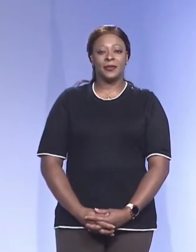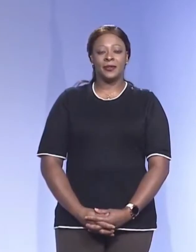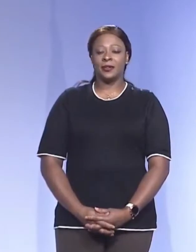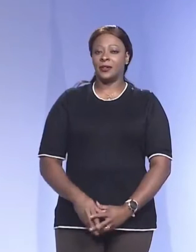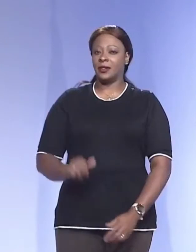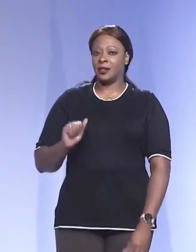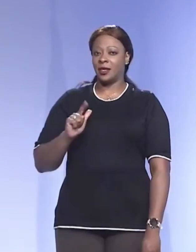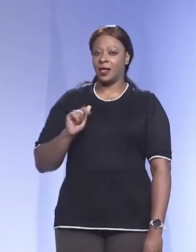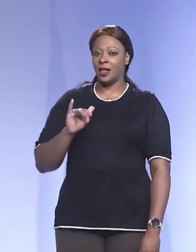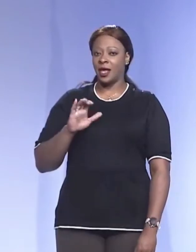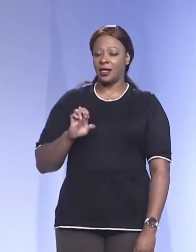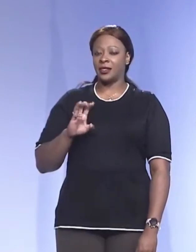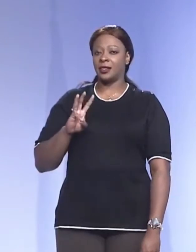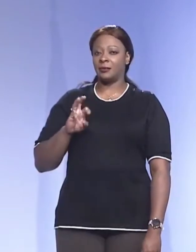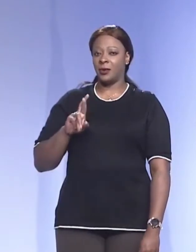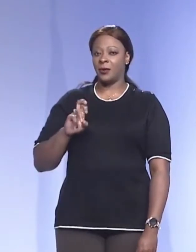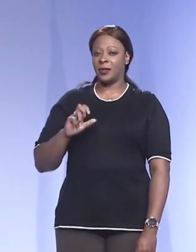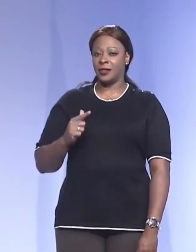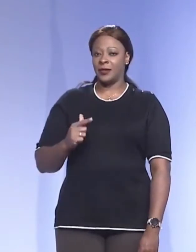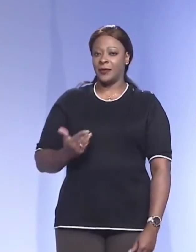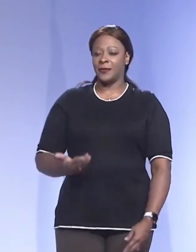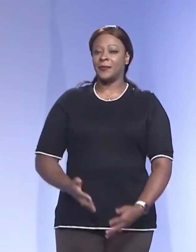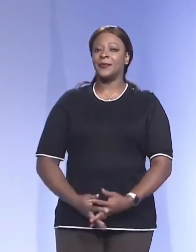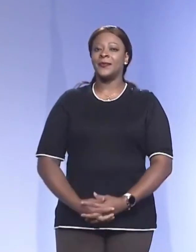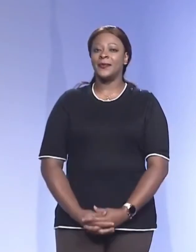Alex Coleman, WREG.